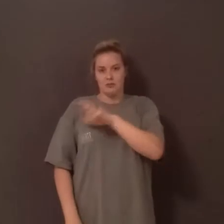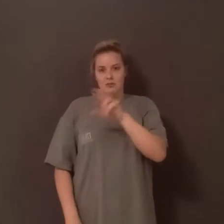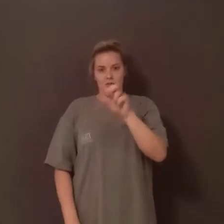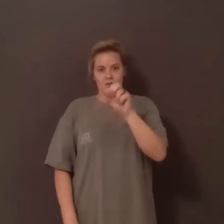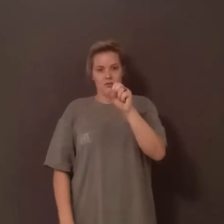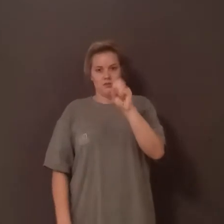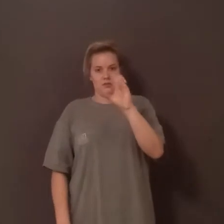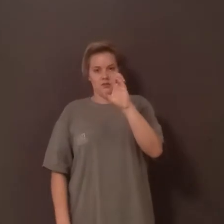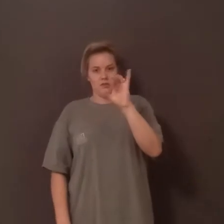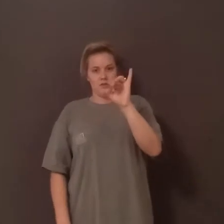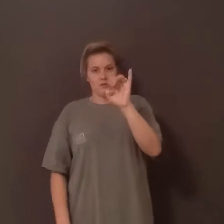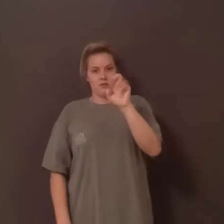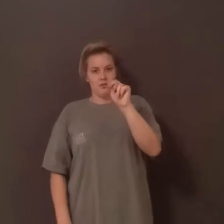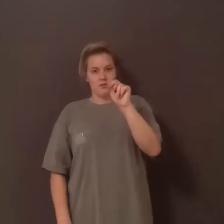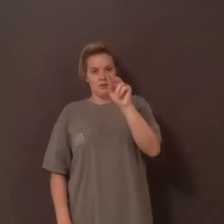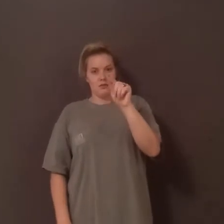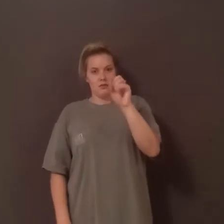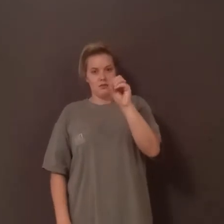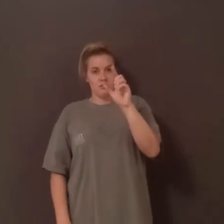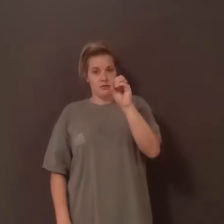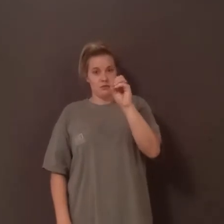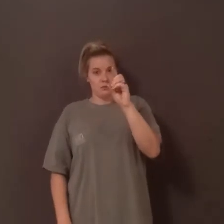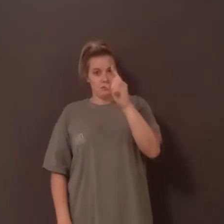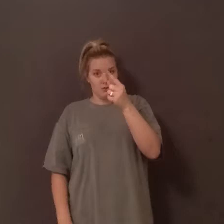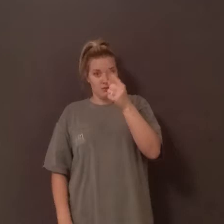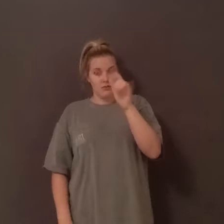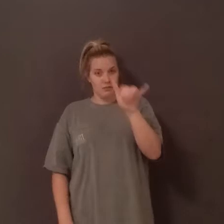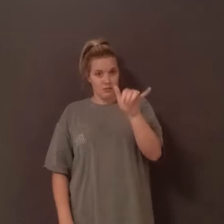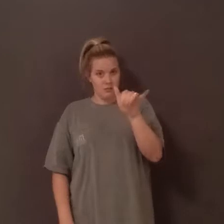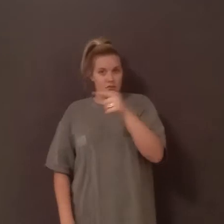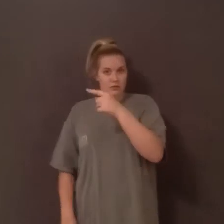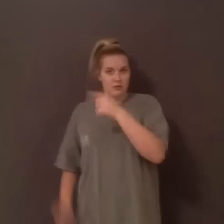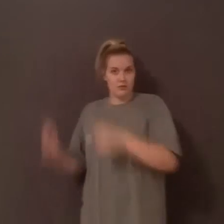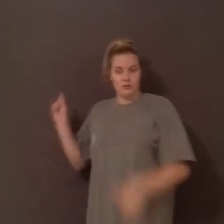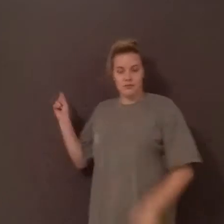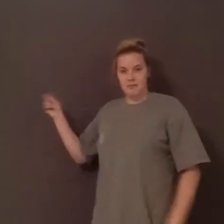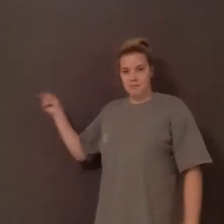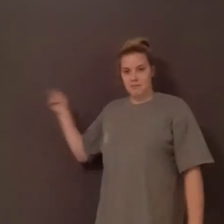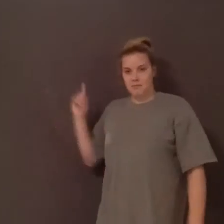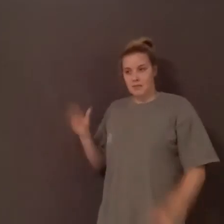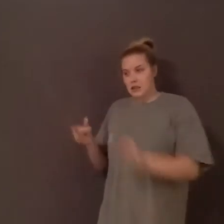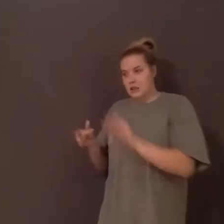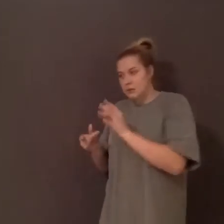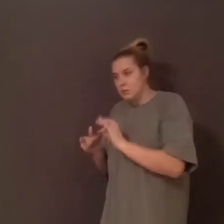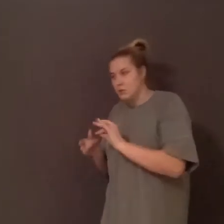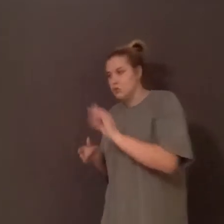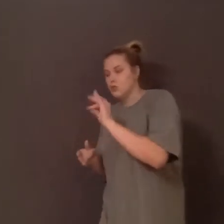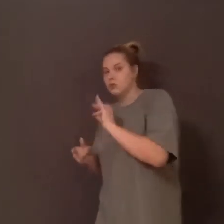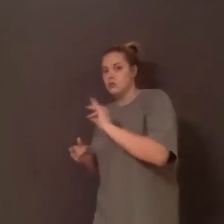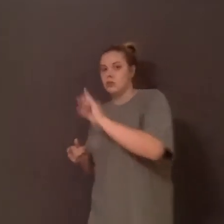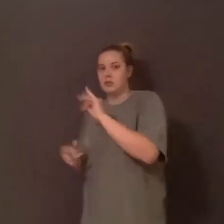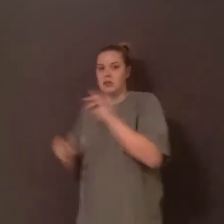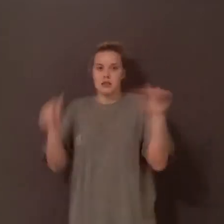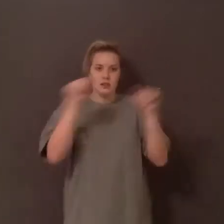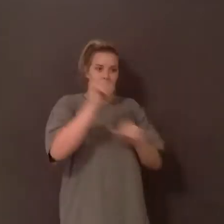Their commercials promise enlightenment, using techniques that combine spirituality and science,